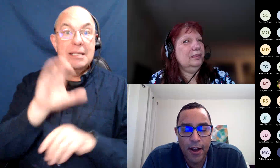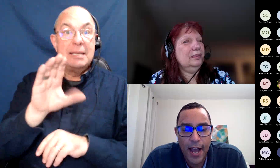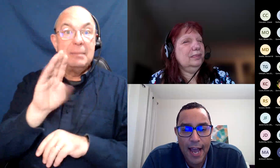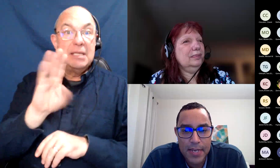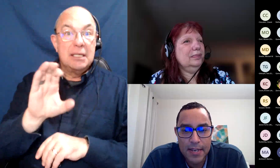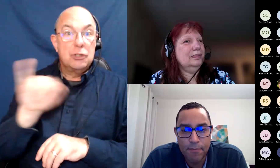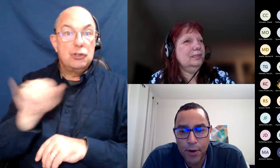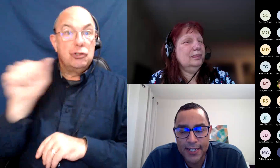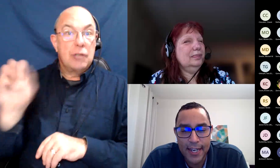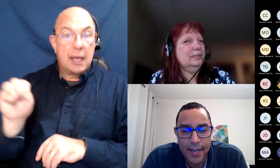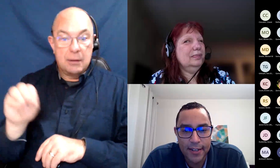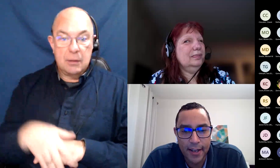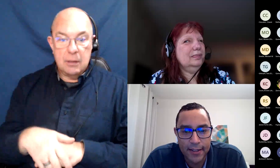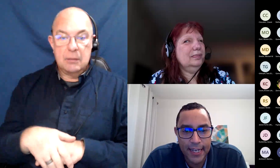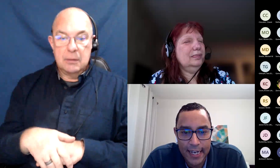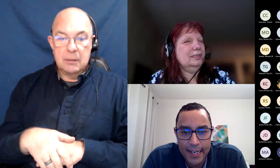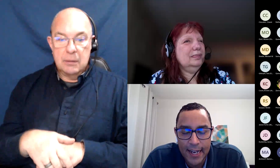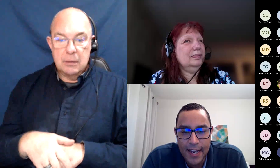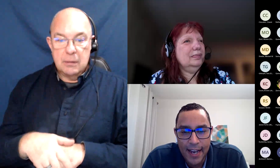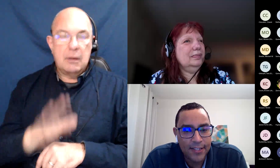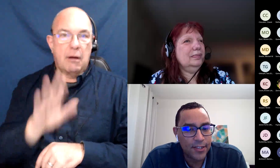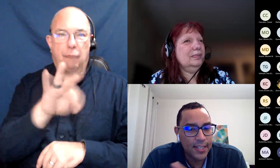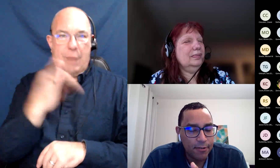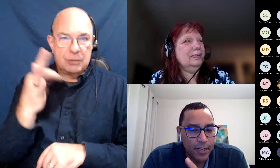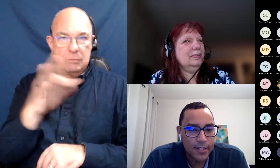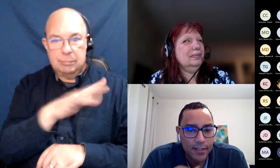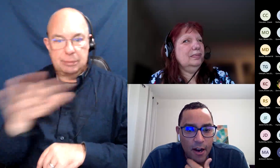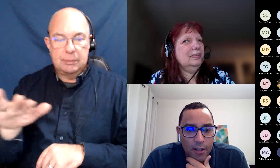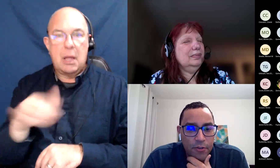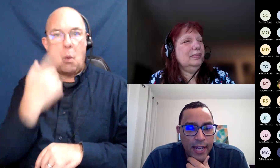or ami.ca télé.